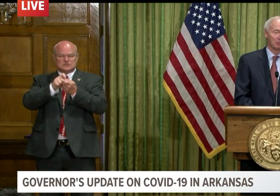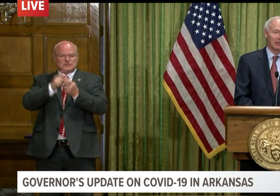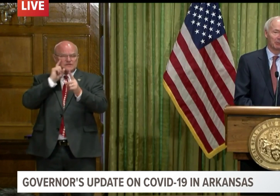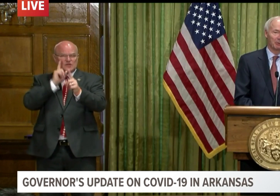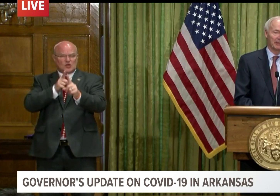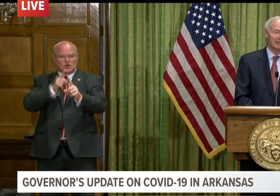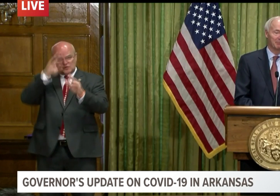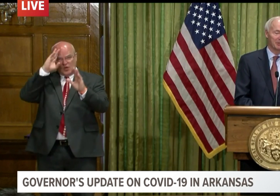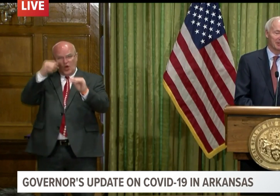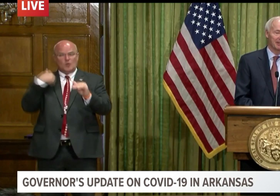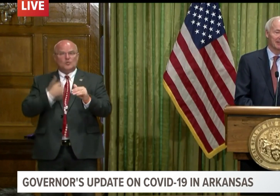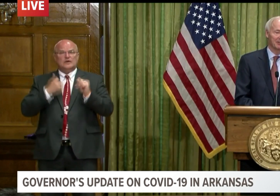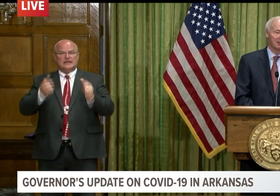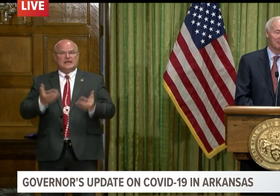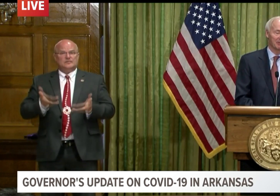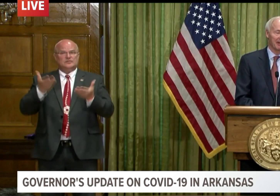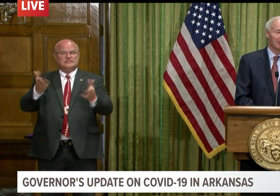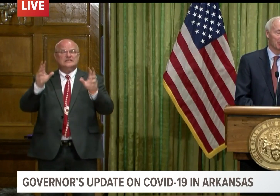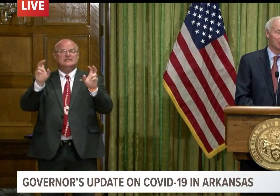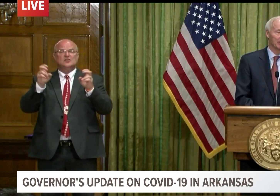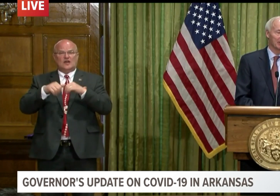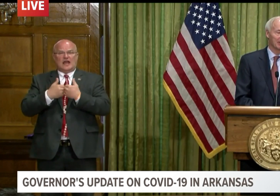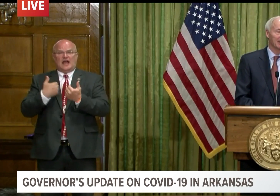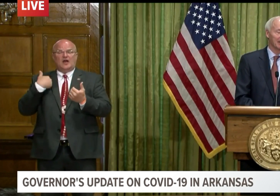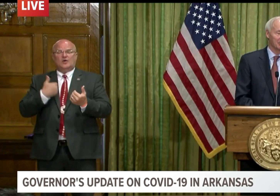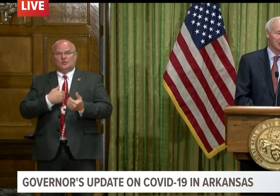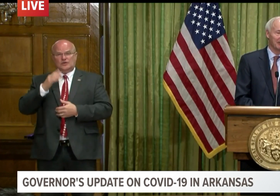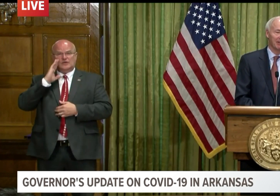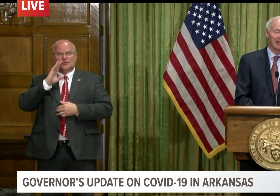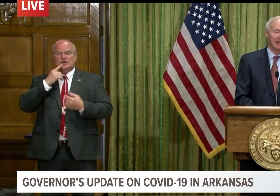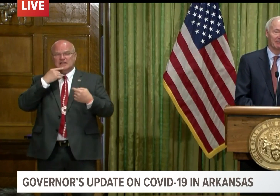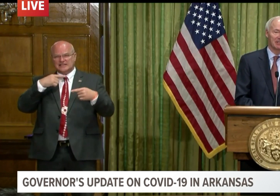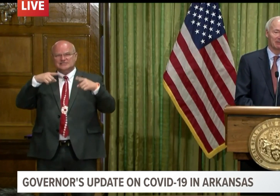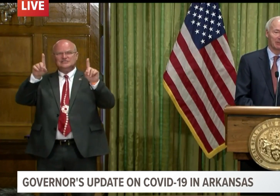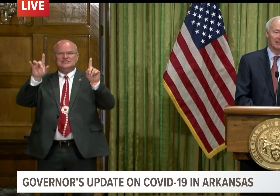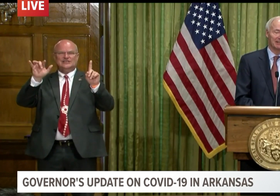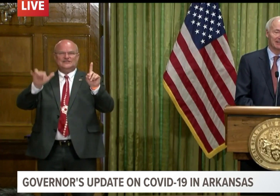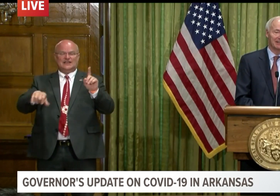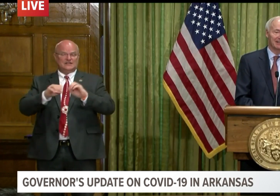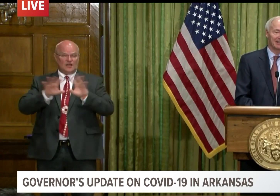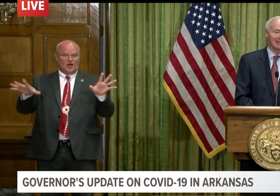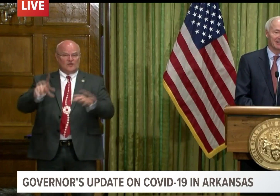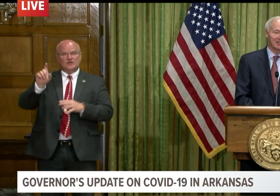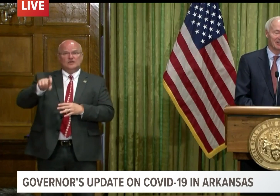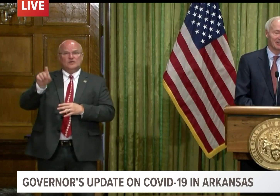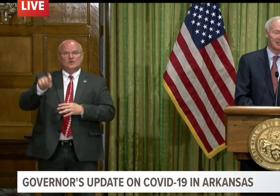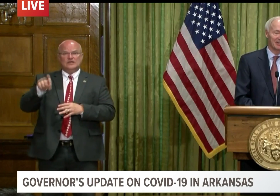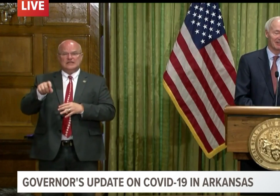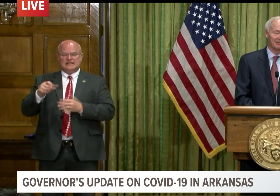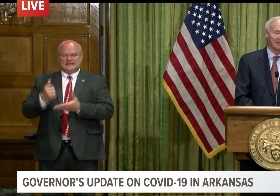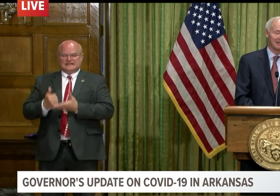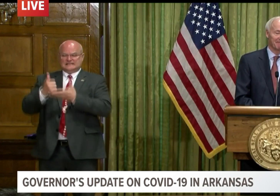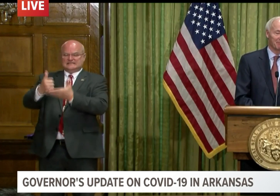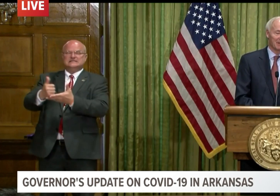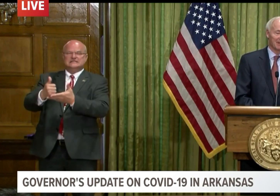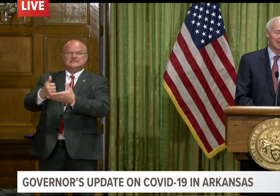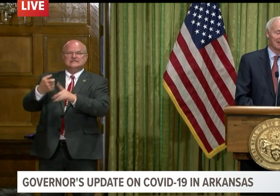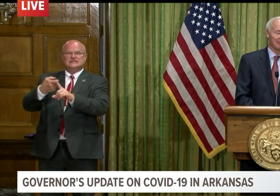specific goals that we hope that we can present in terms of how we're going to achieve that. Obviously, we need the assistance